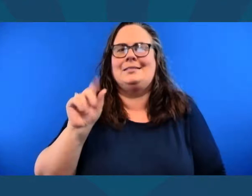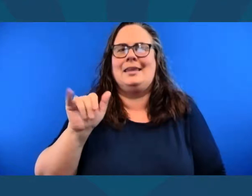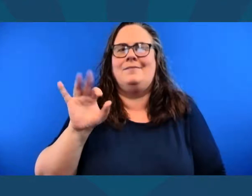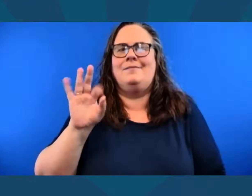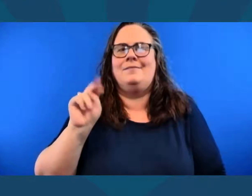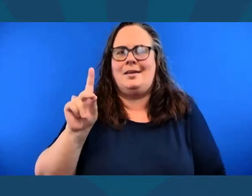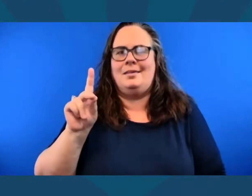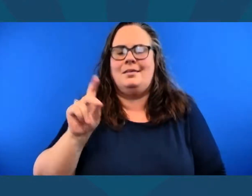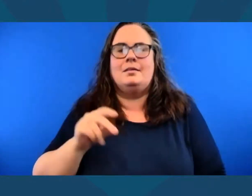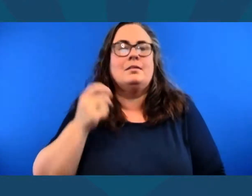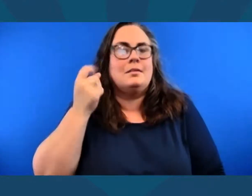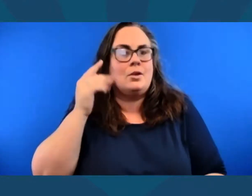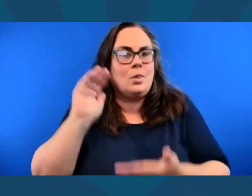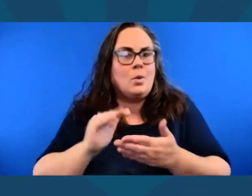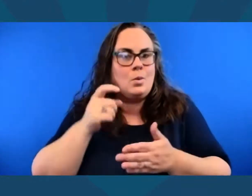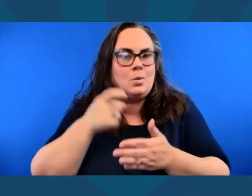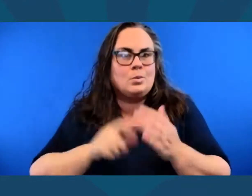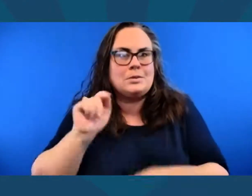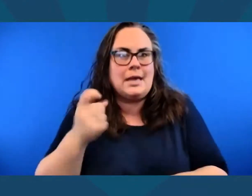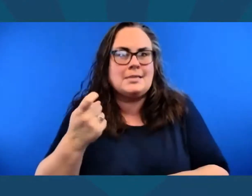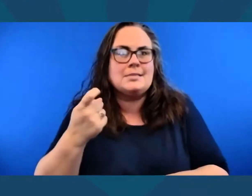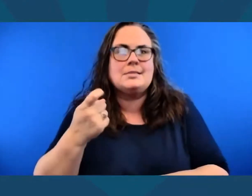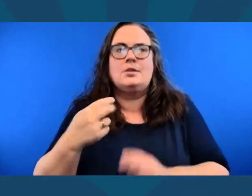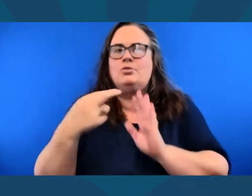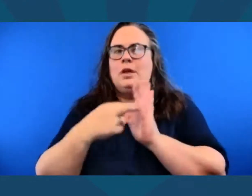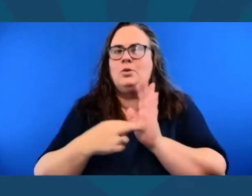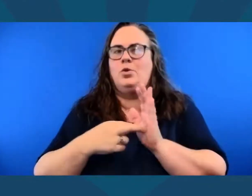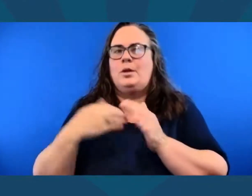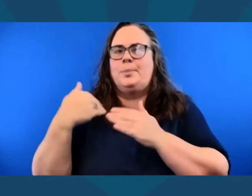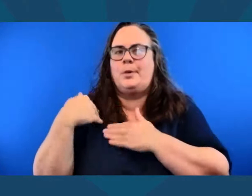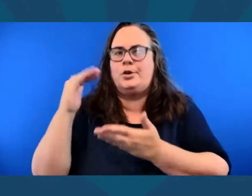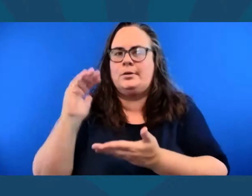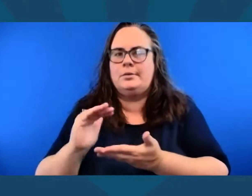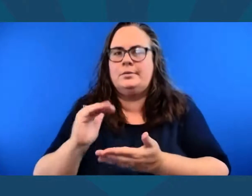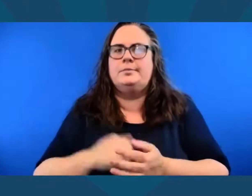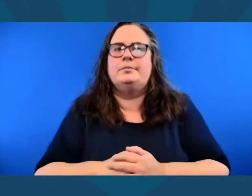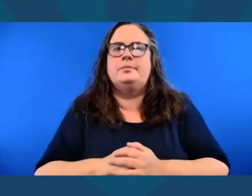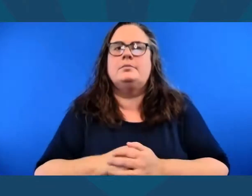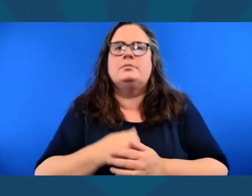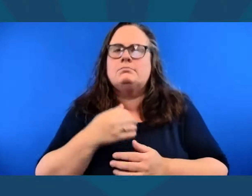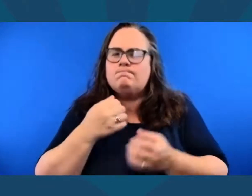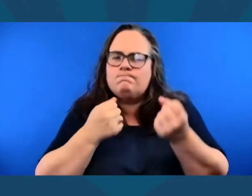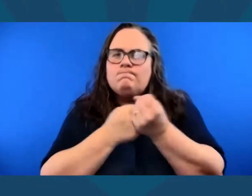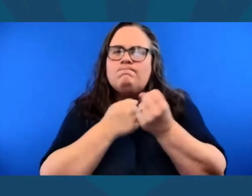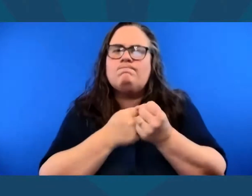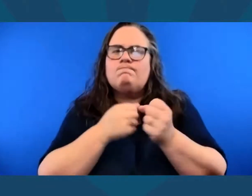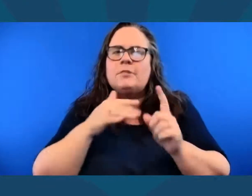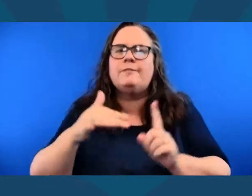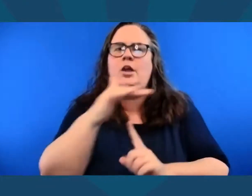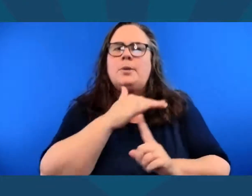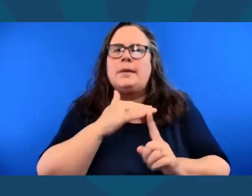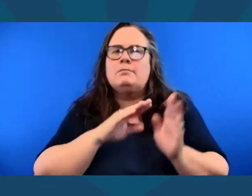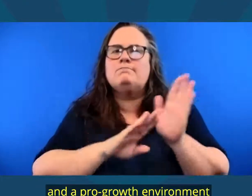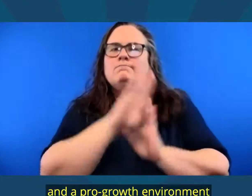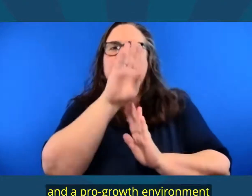best prepared with a $1 billion rainy day fund, a low tax and regulatory